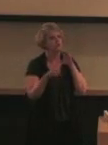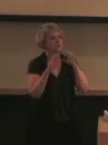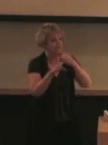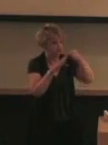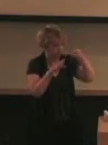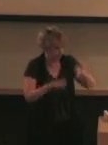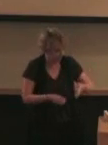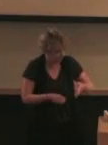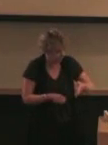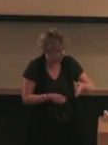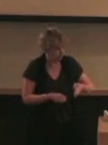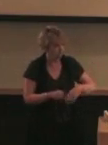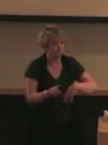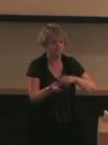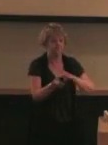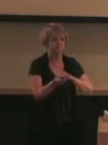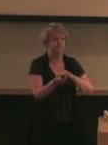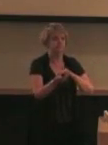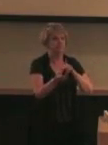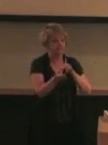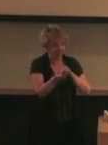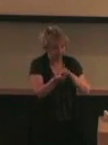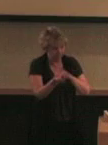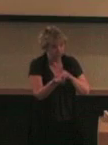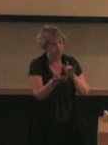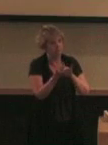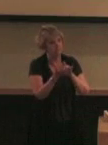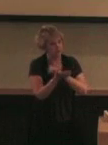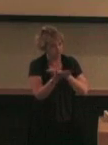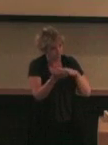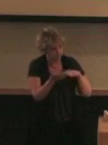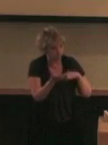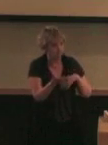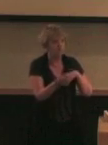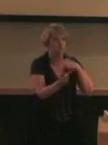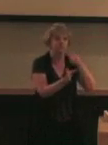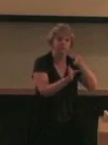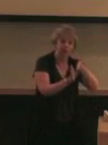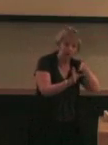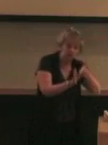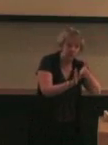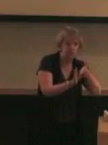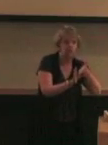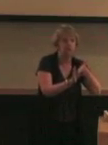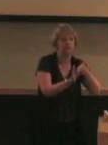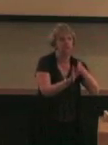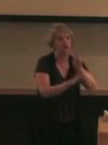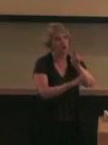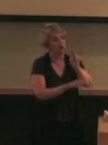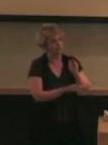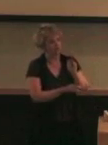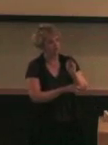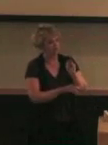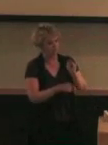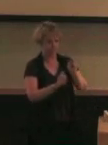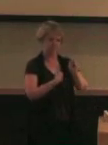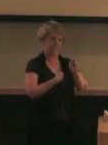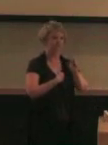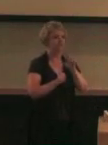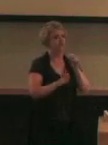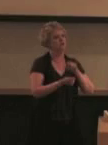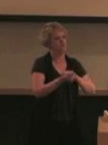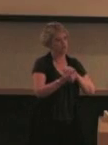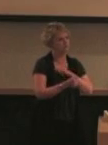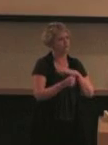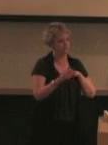specialist, psychiatry, medical staff, psychologist. We have an RN like myself, and nursing